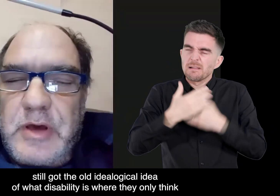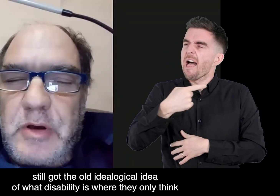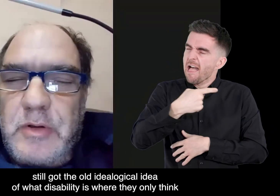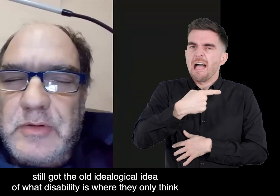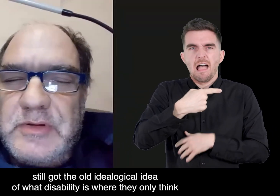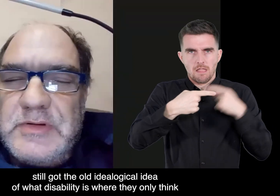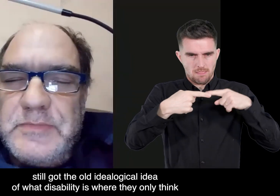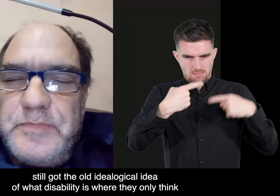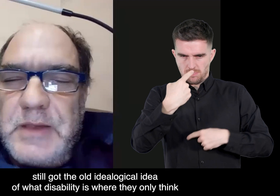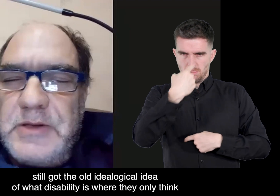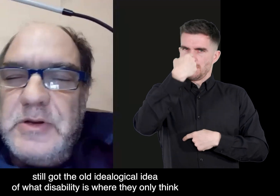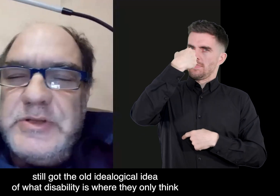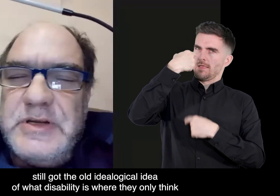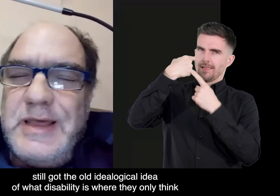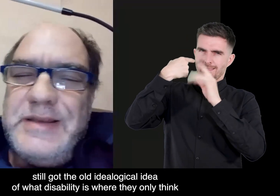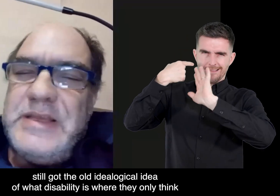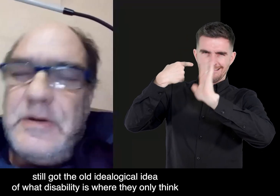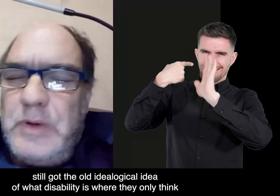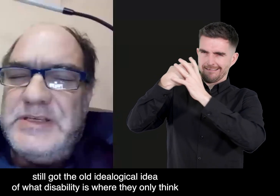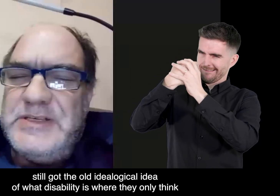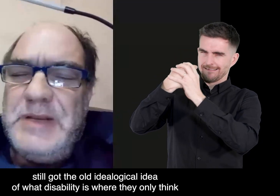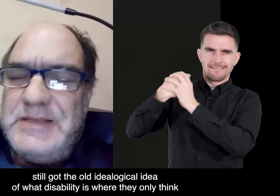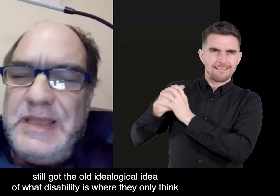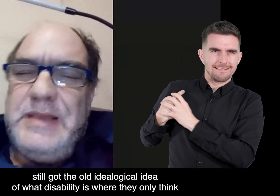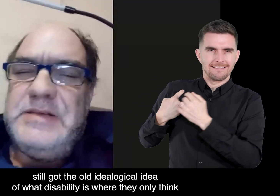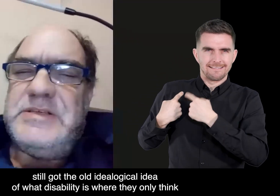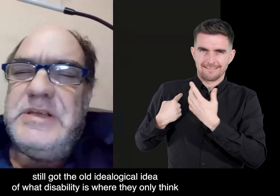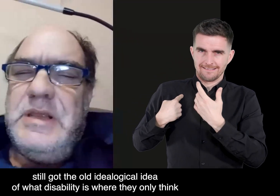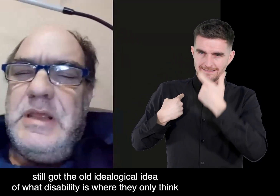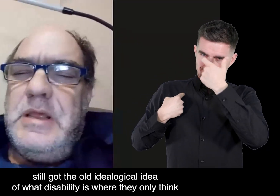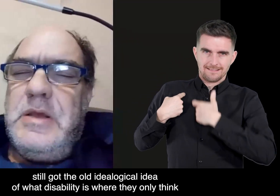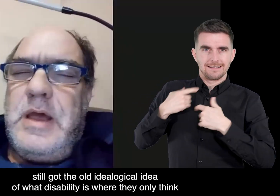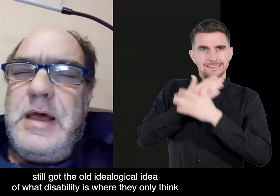the old ideological idea of what disability is,